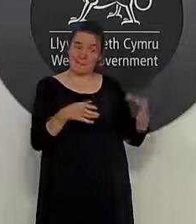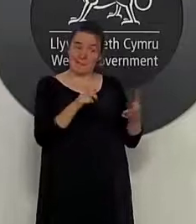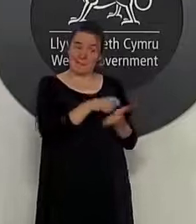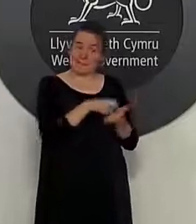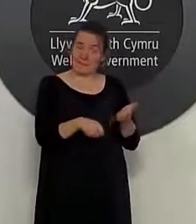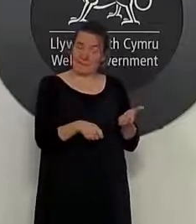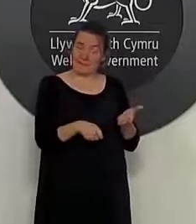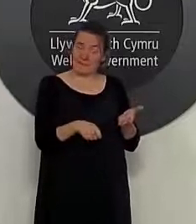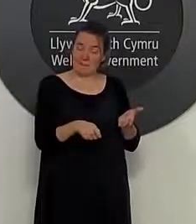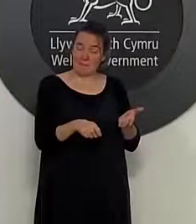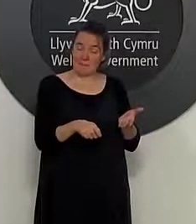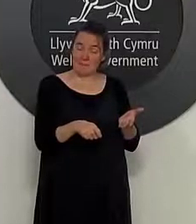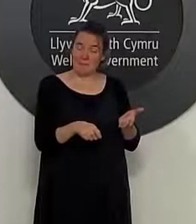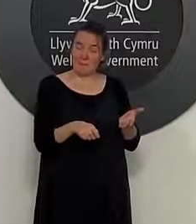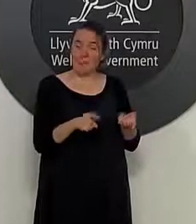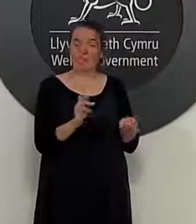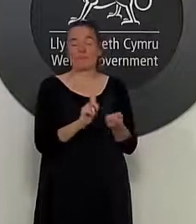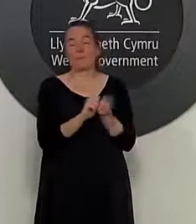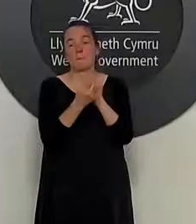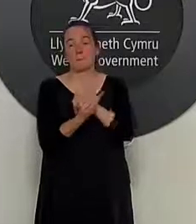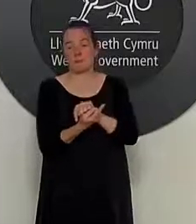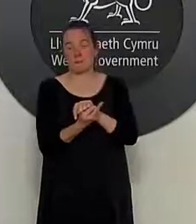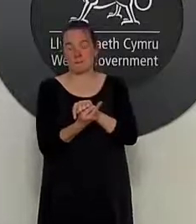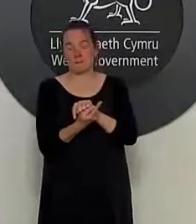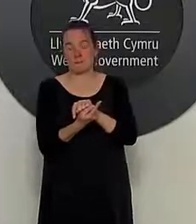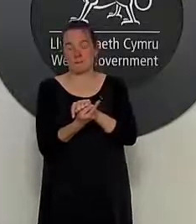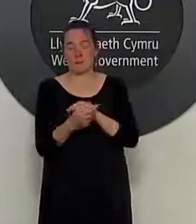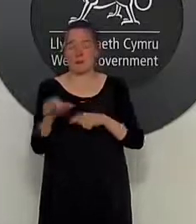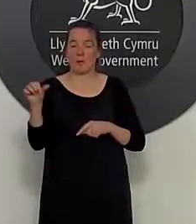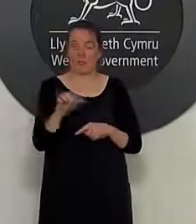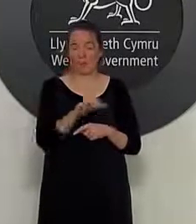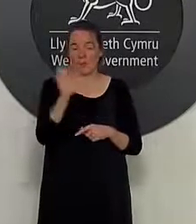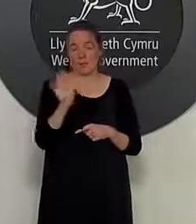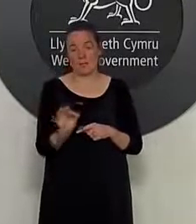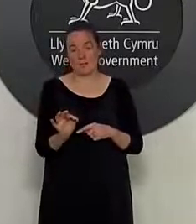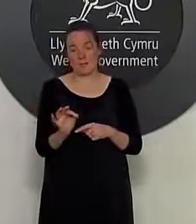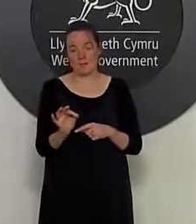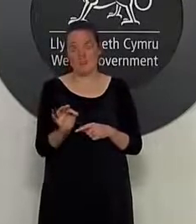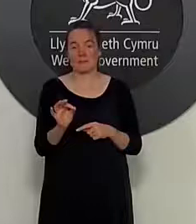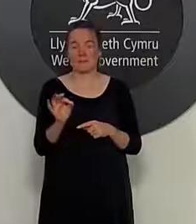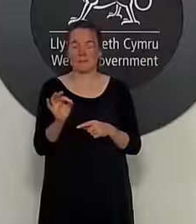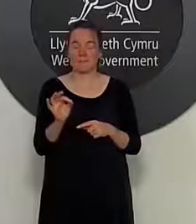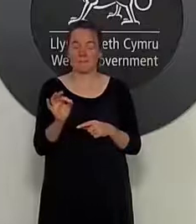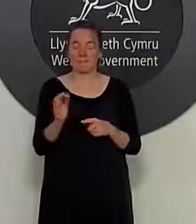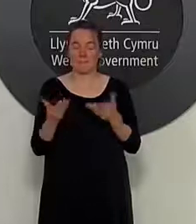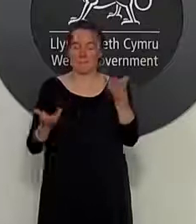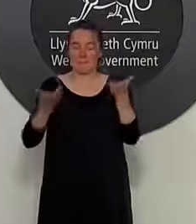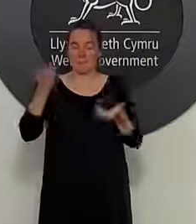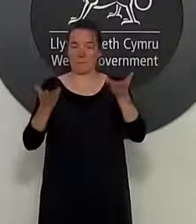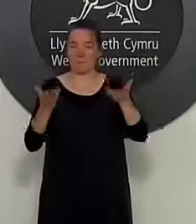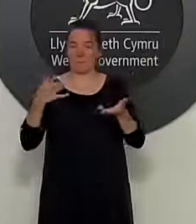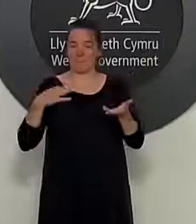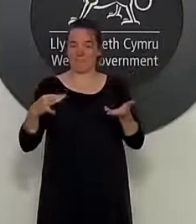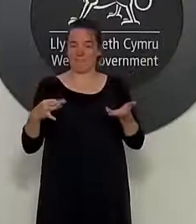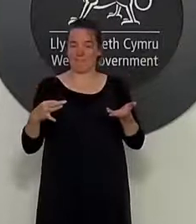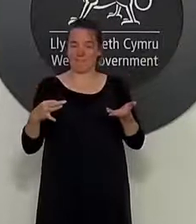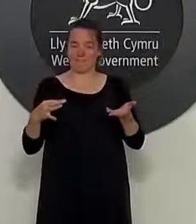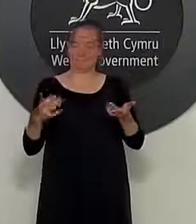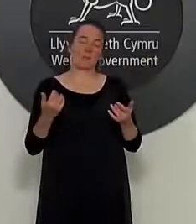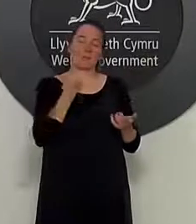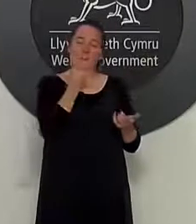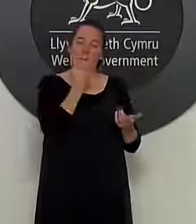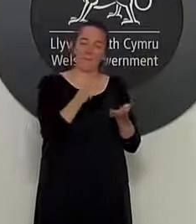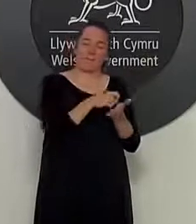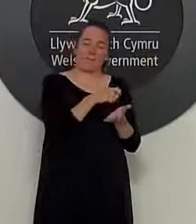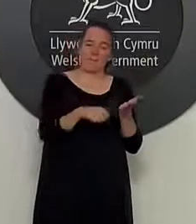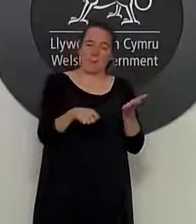that with a system based 100% on proportional representation. And so that is something that we should